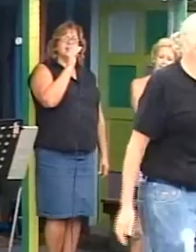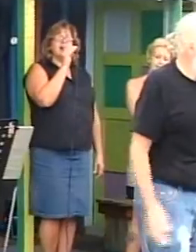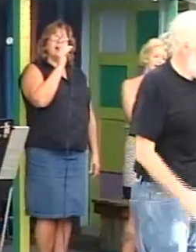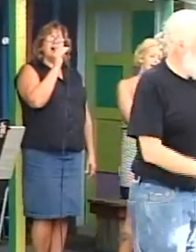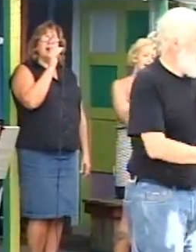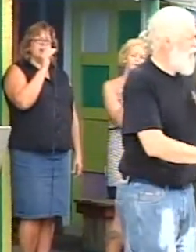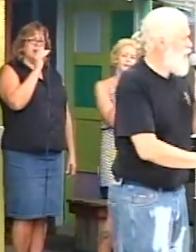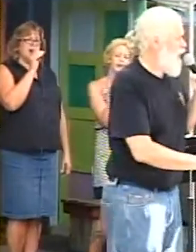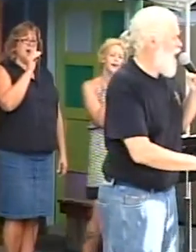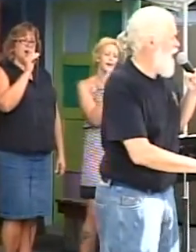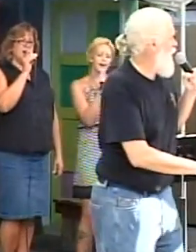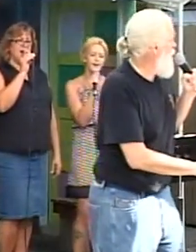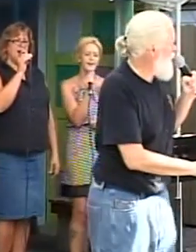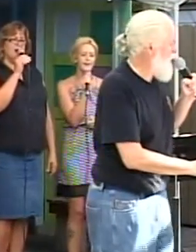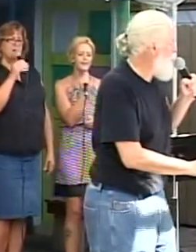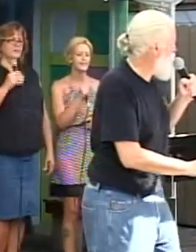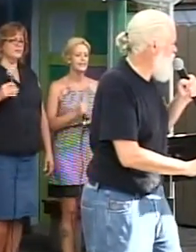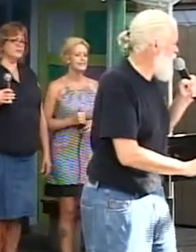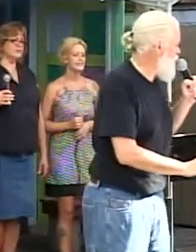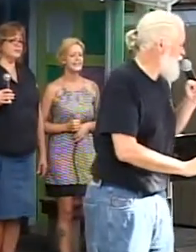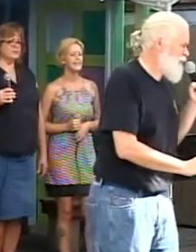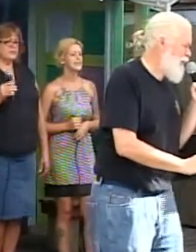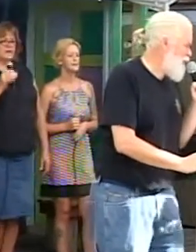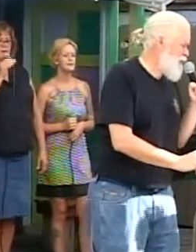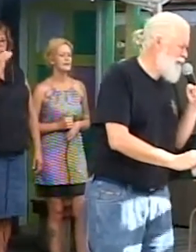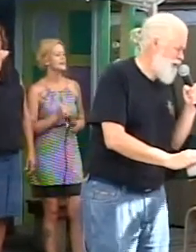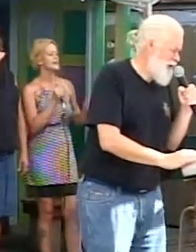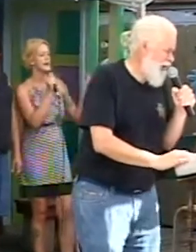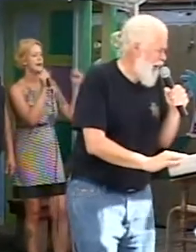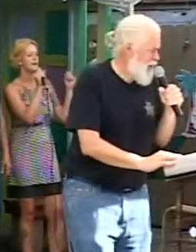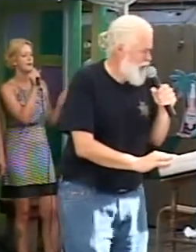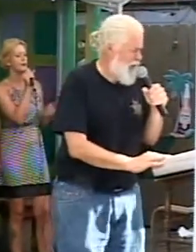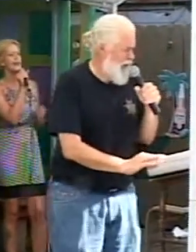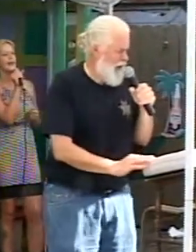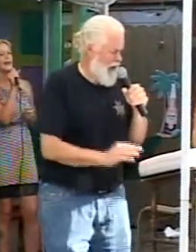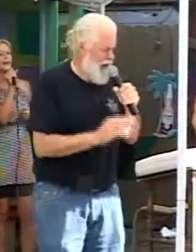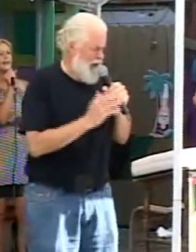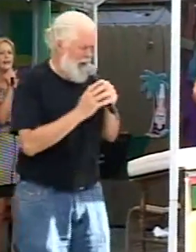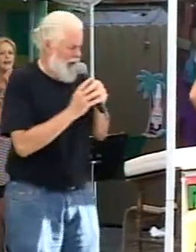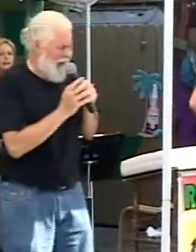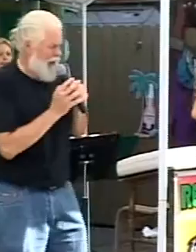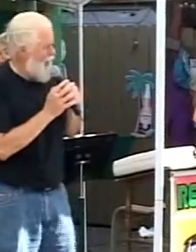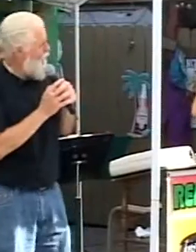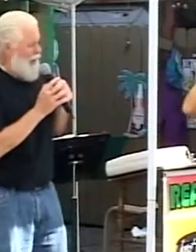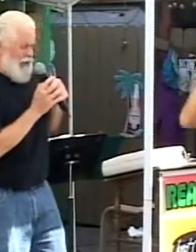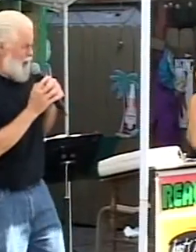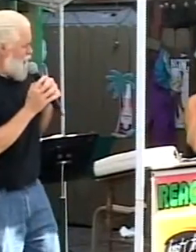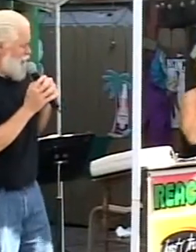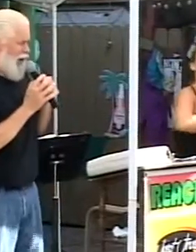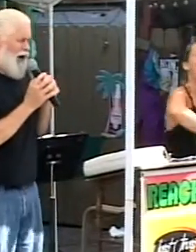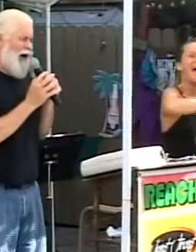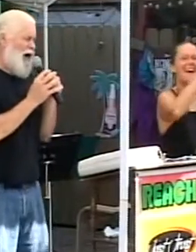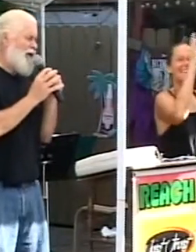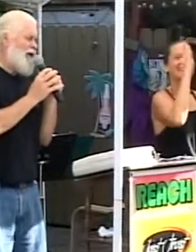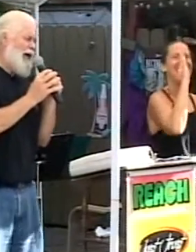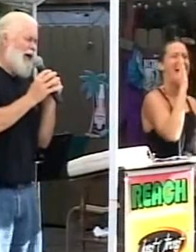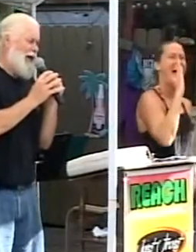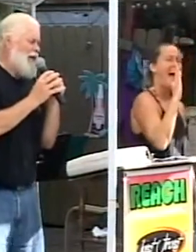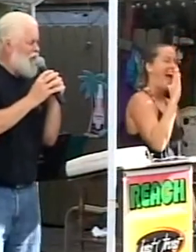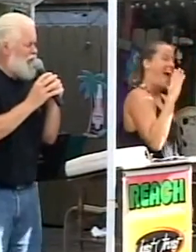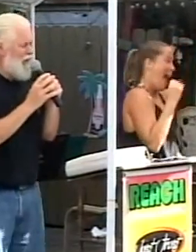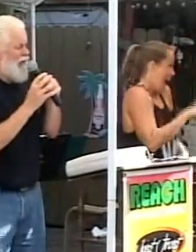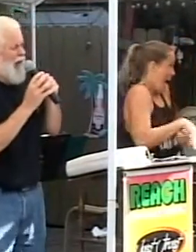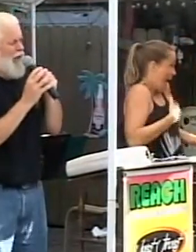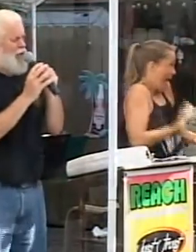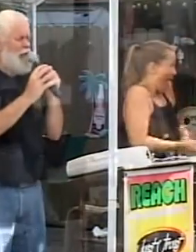great is our God. Everybody sing with me. How great is our